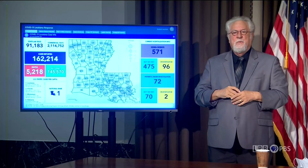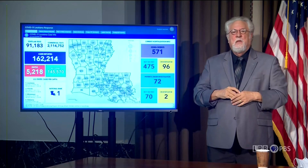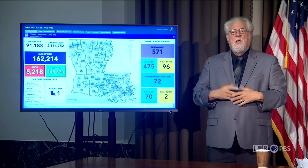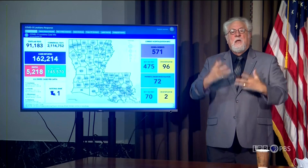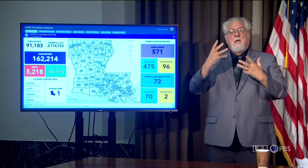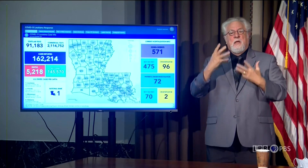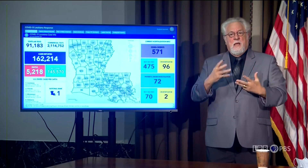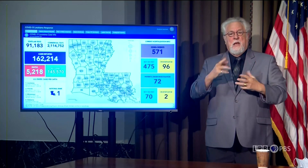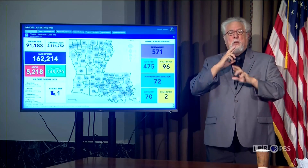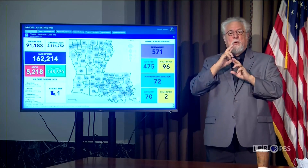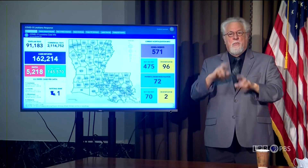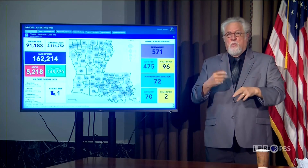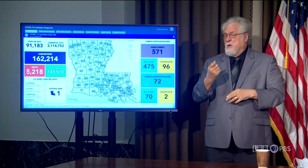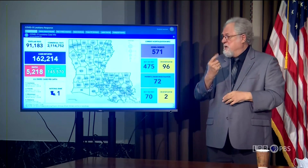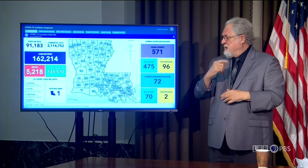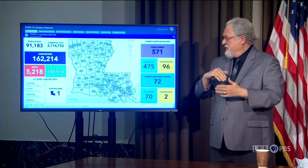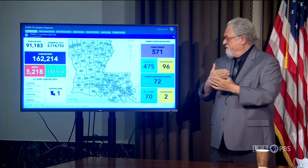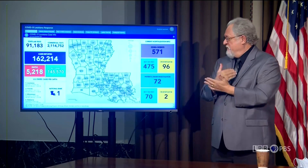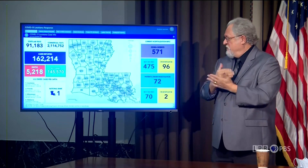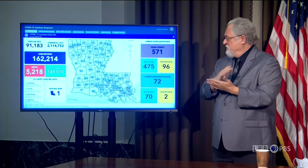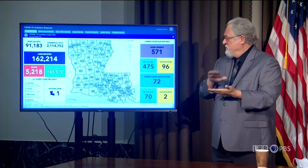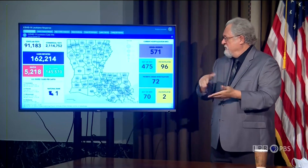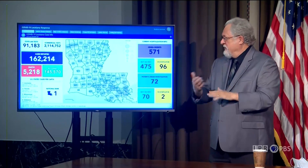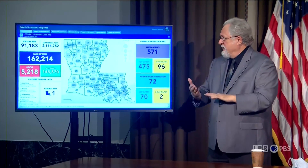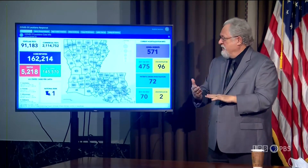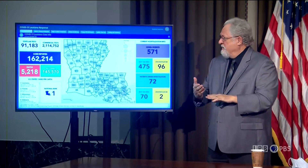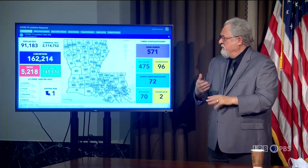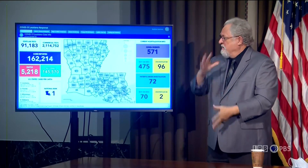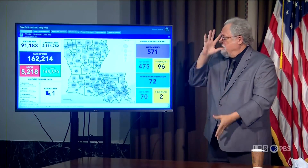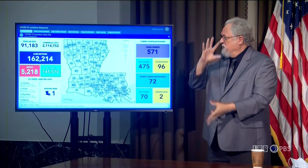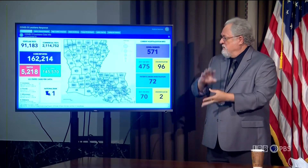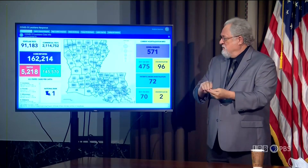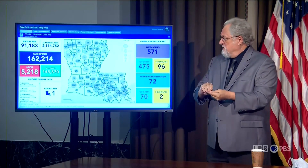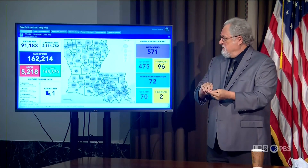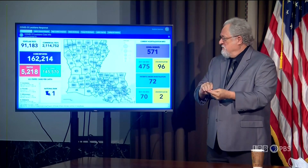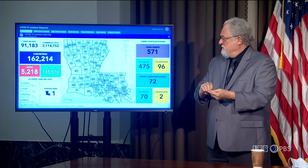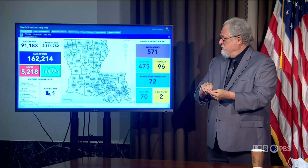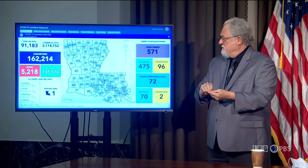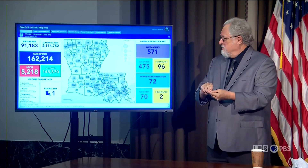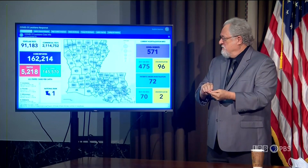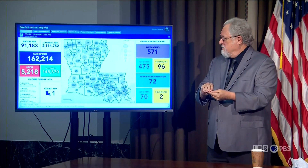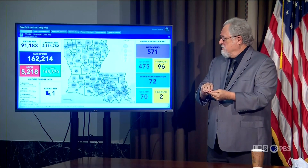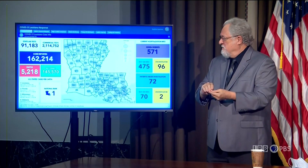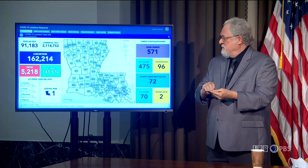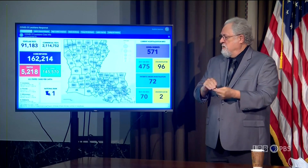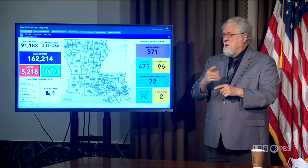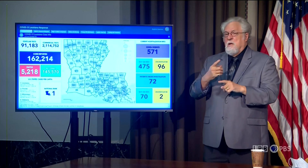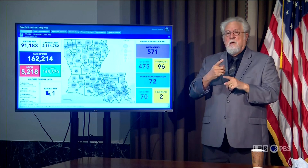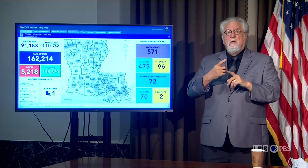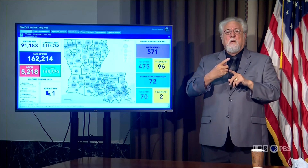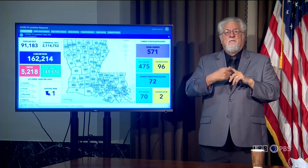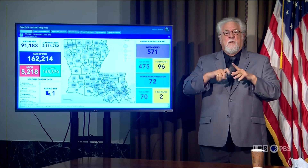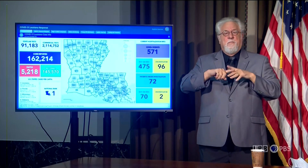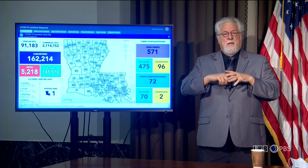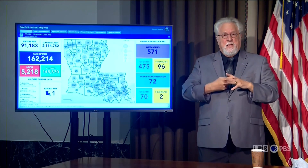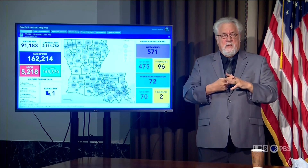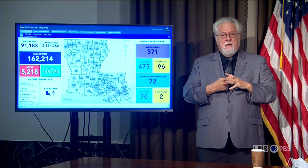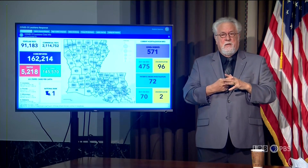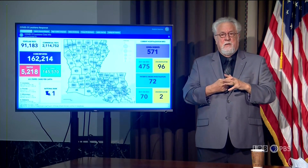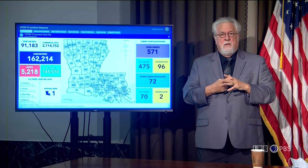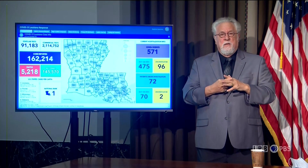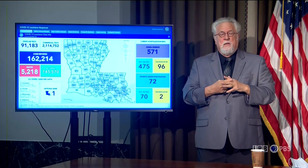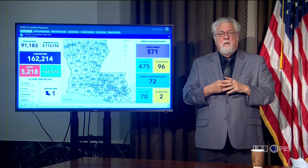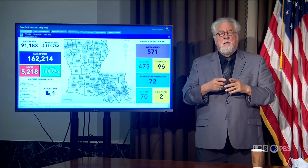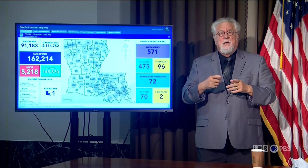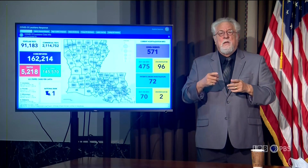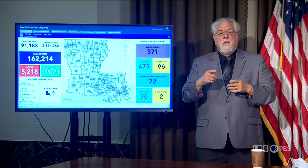Sadly, we are reporting 11 new deaths that bring the total deaths in the state of Louisiana from the onset of this